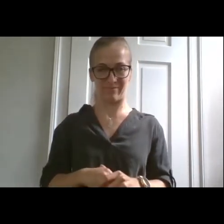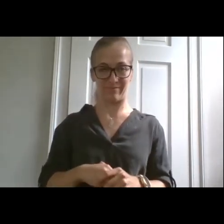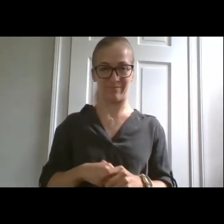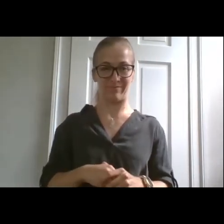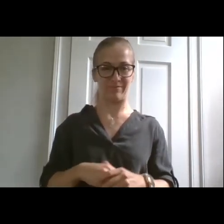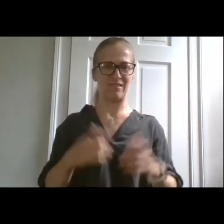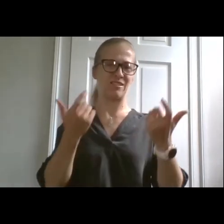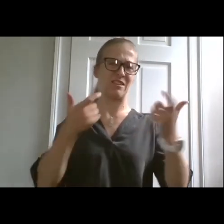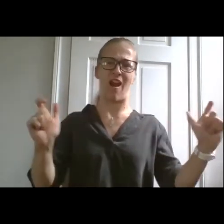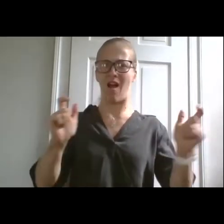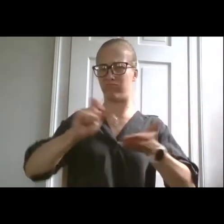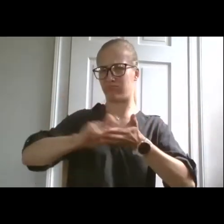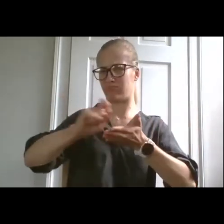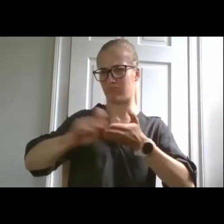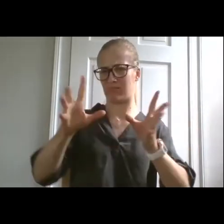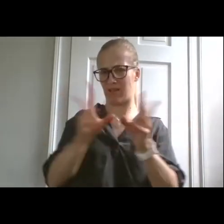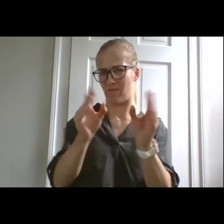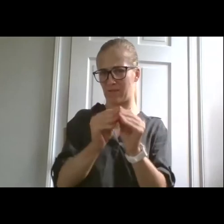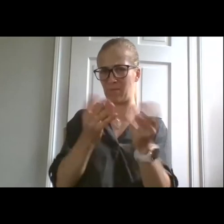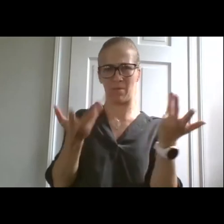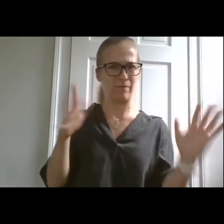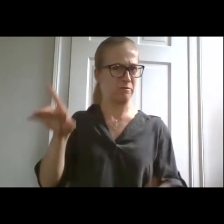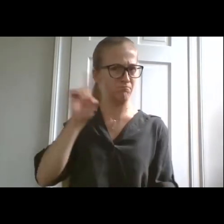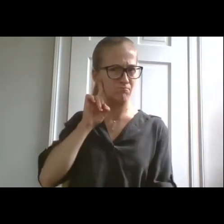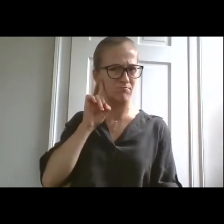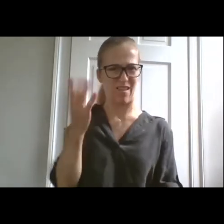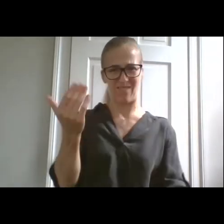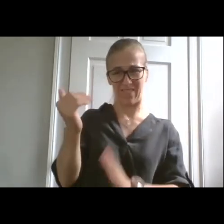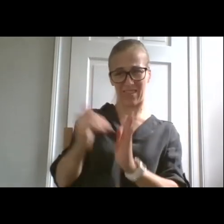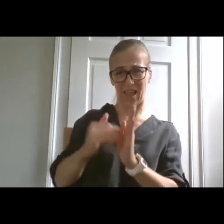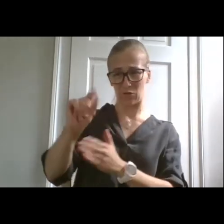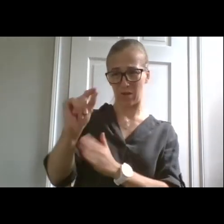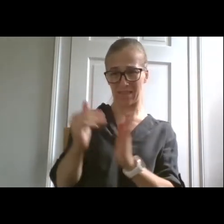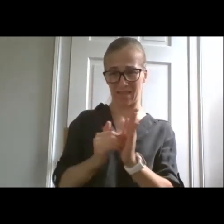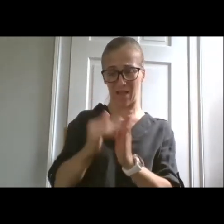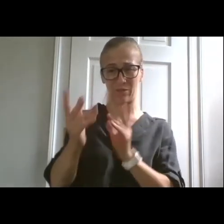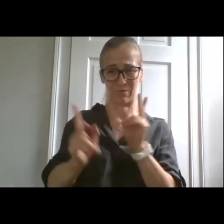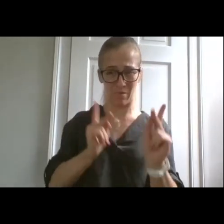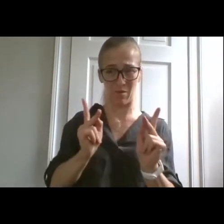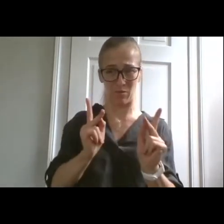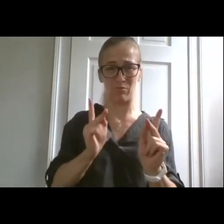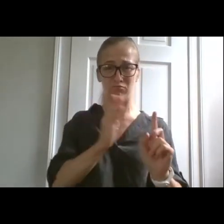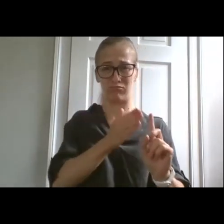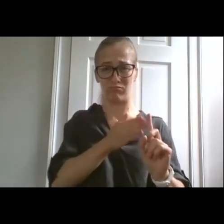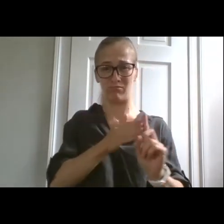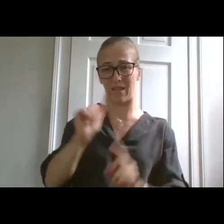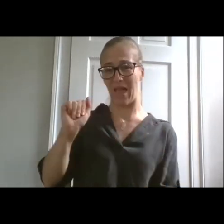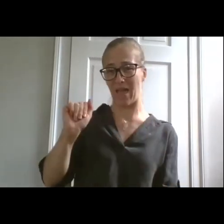huge writing conference that you may have heard of, really big, like 15,000, 20,000 people some years, called